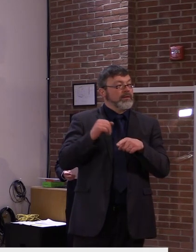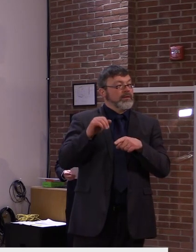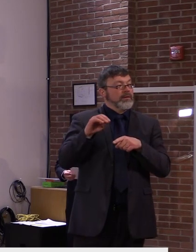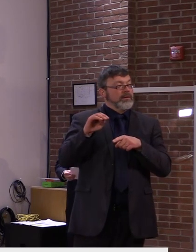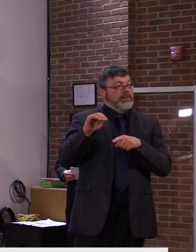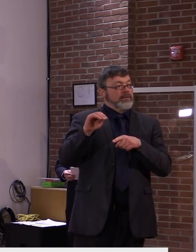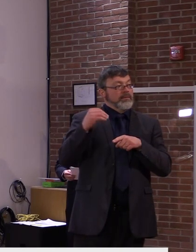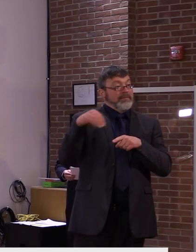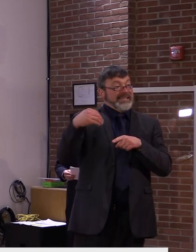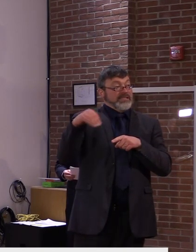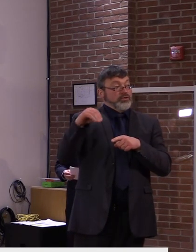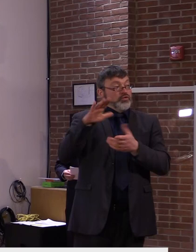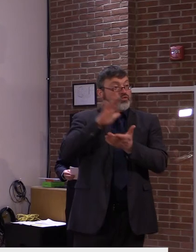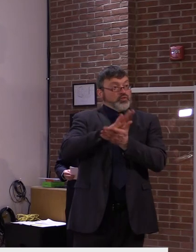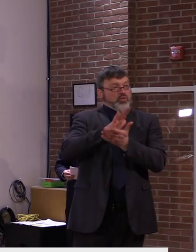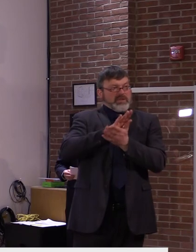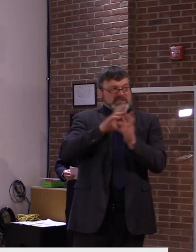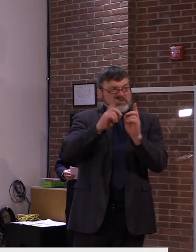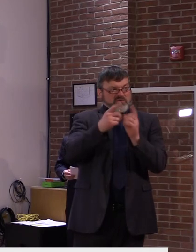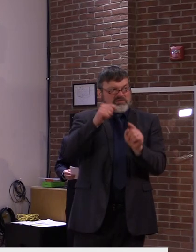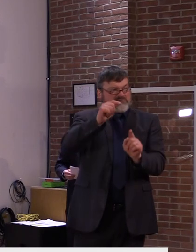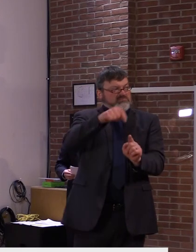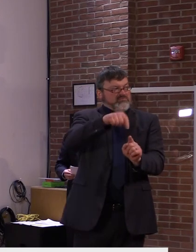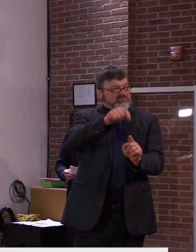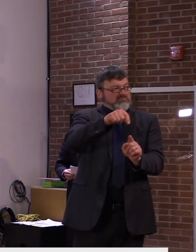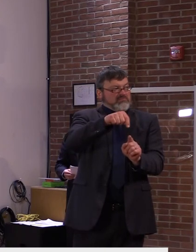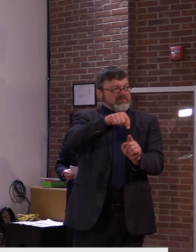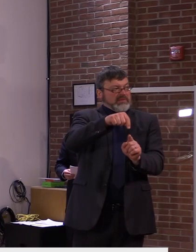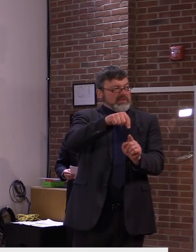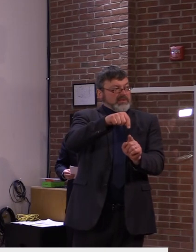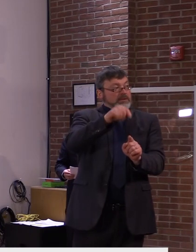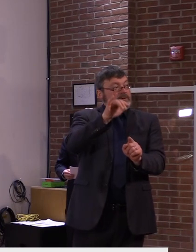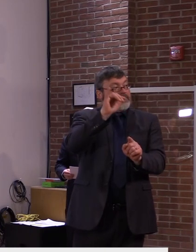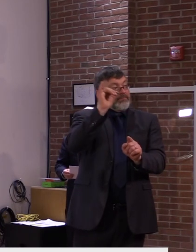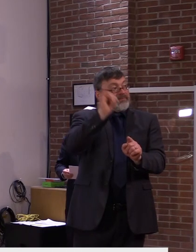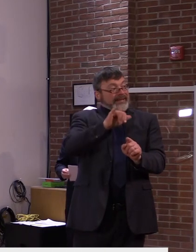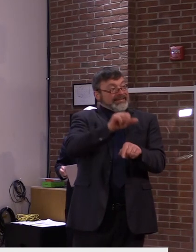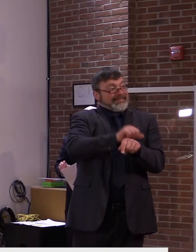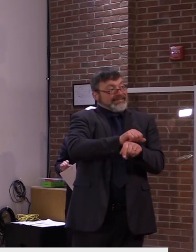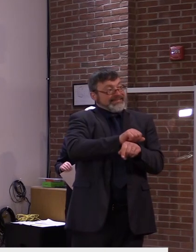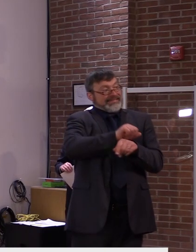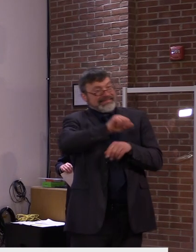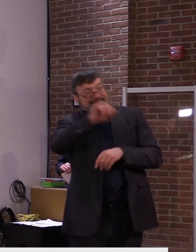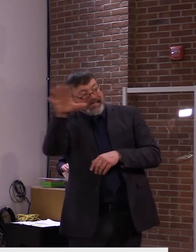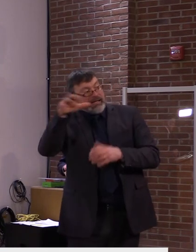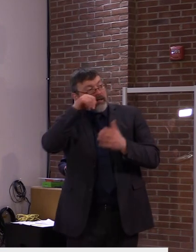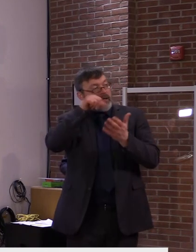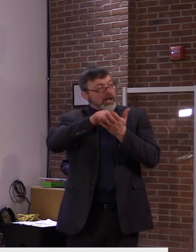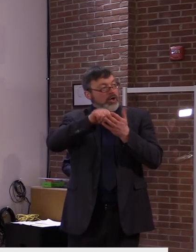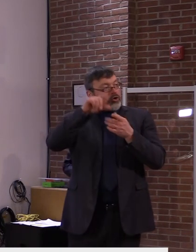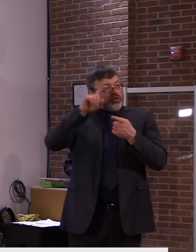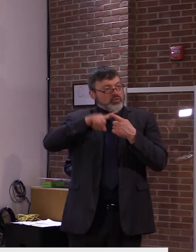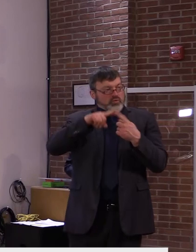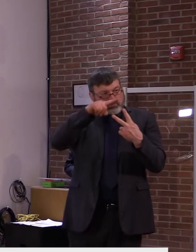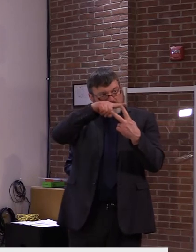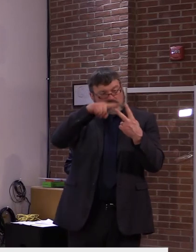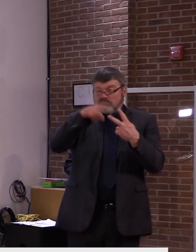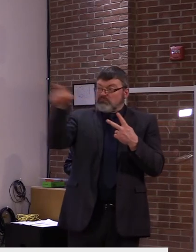letter to Secretary French and the Commissioner Levine with regards to